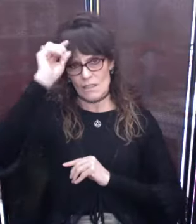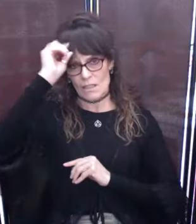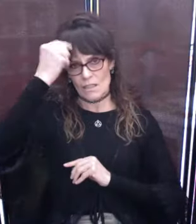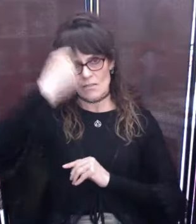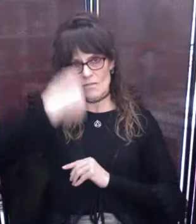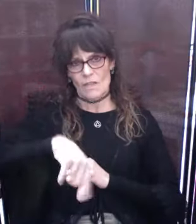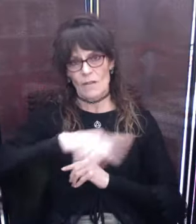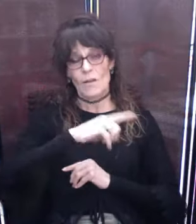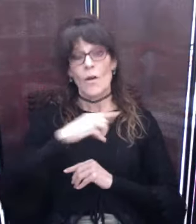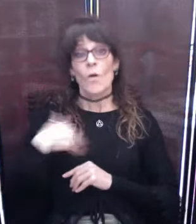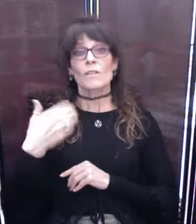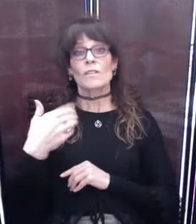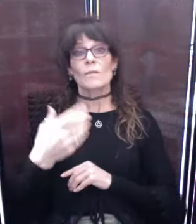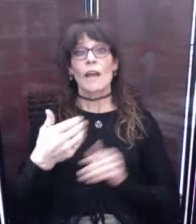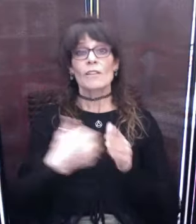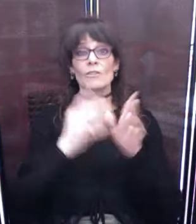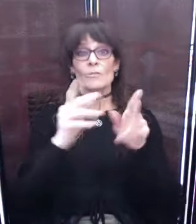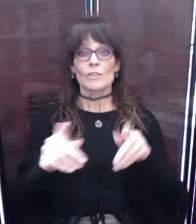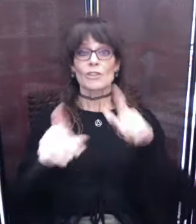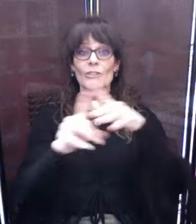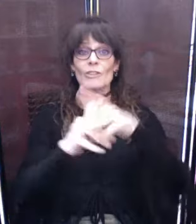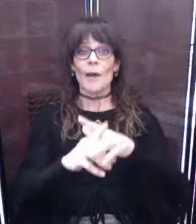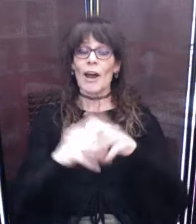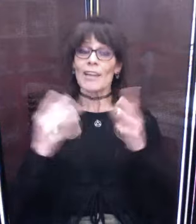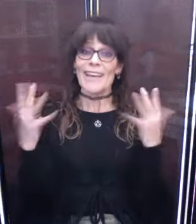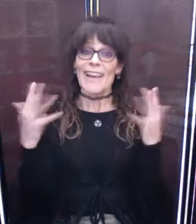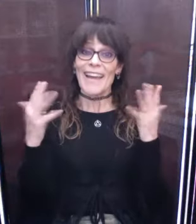shows up and they go, yay, somebody new, because we're sick of each other.